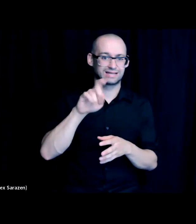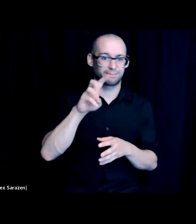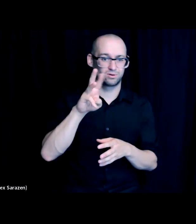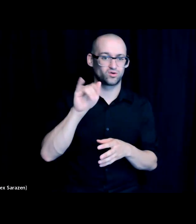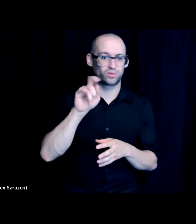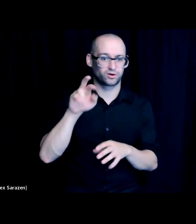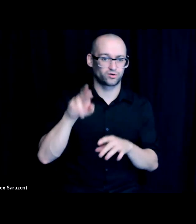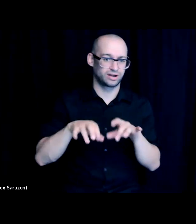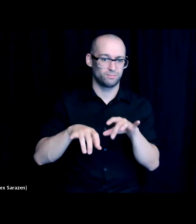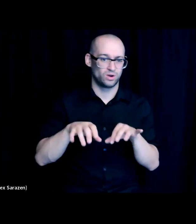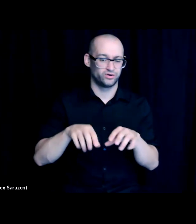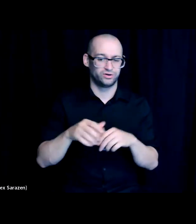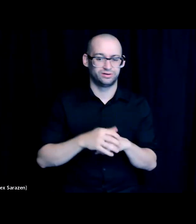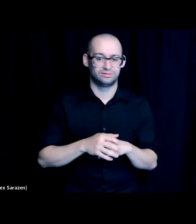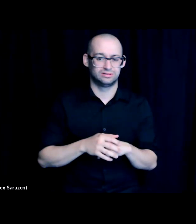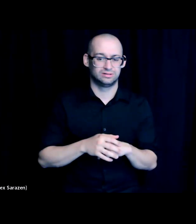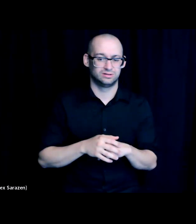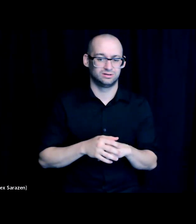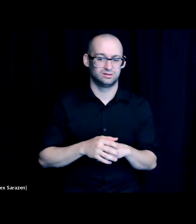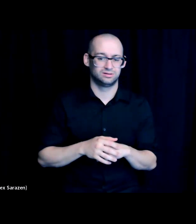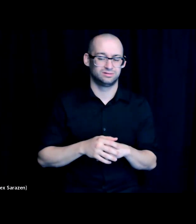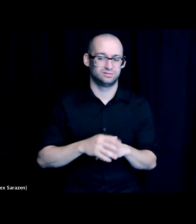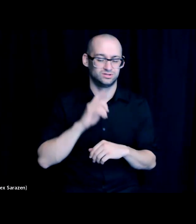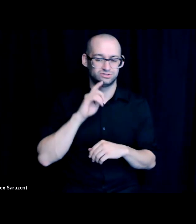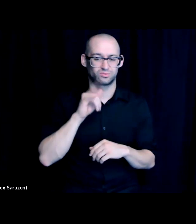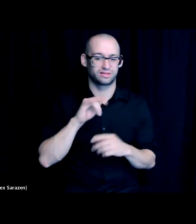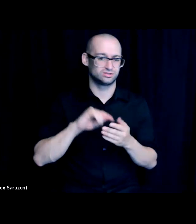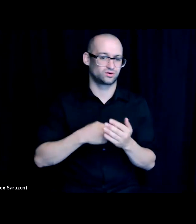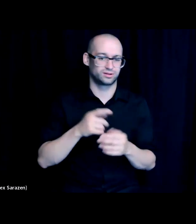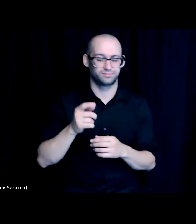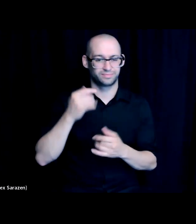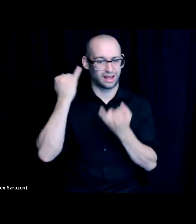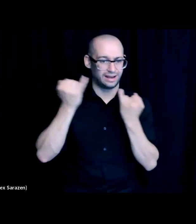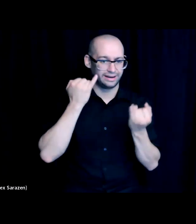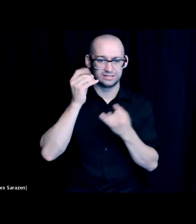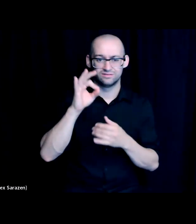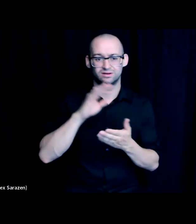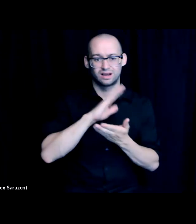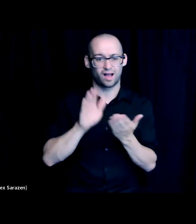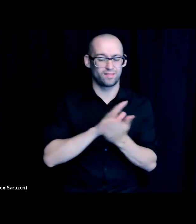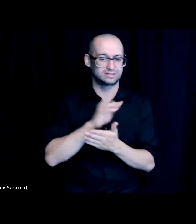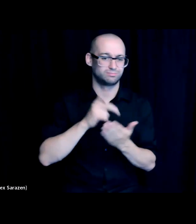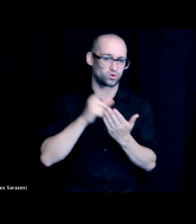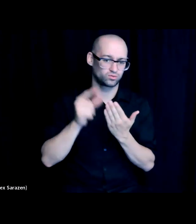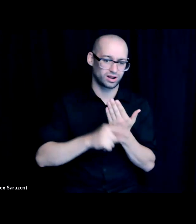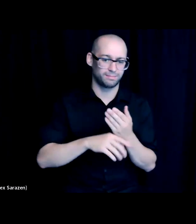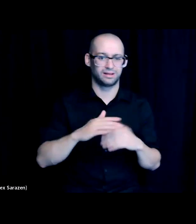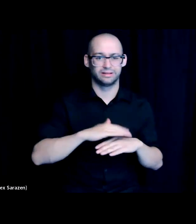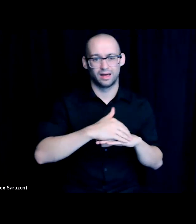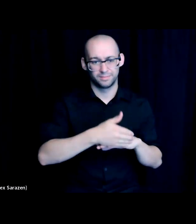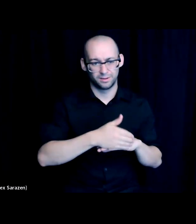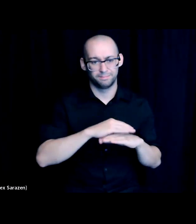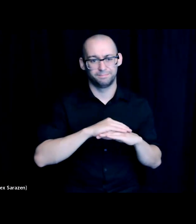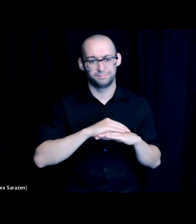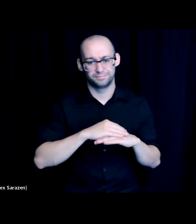And barely they started toss around ideas for the college program, a laptop,